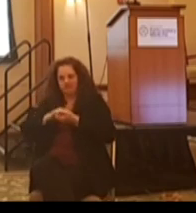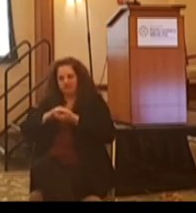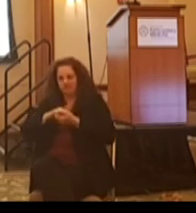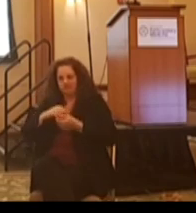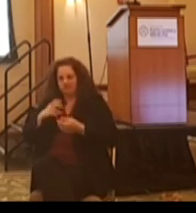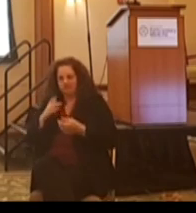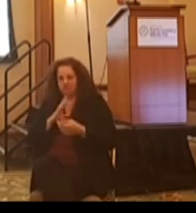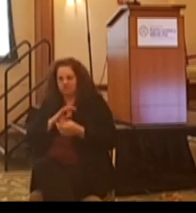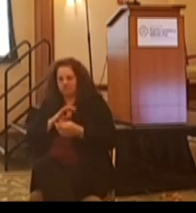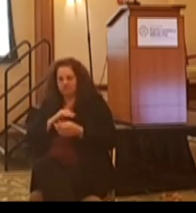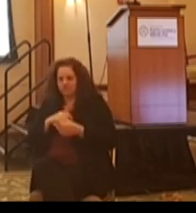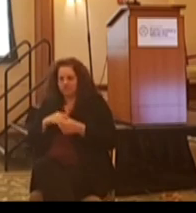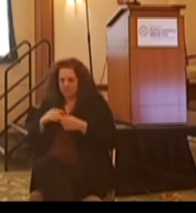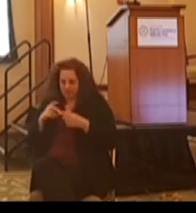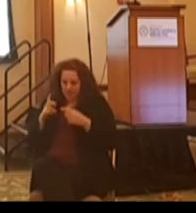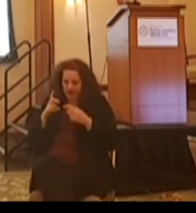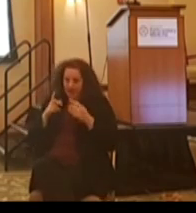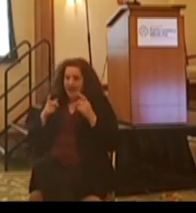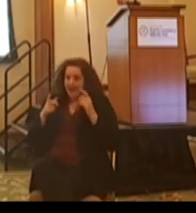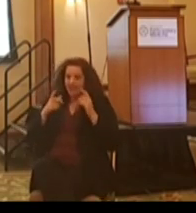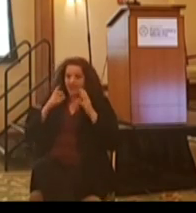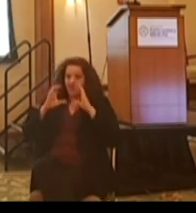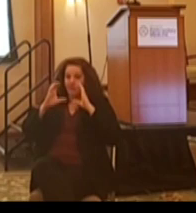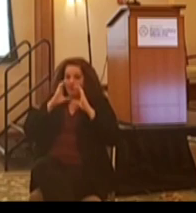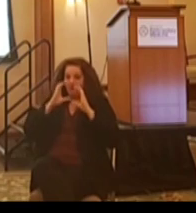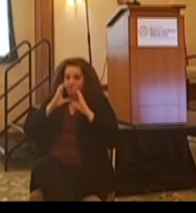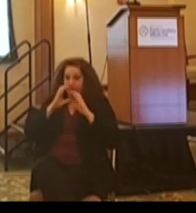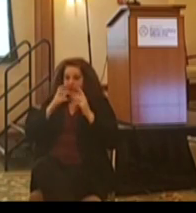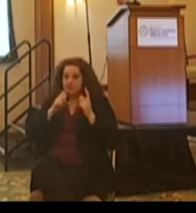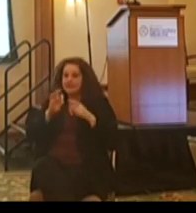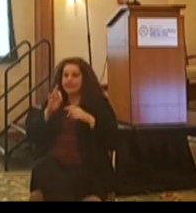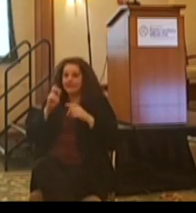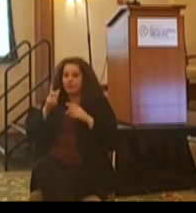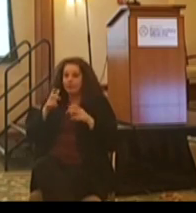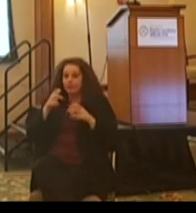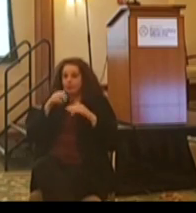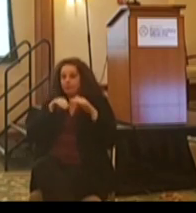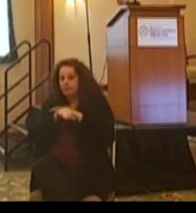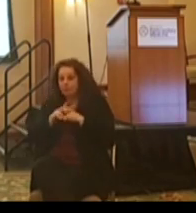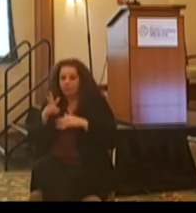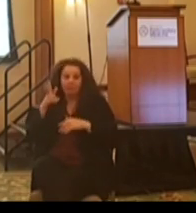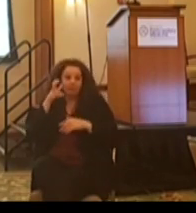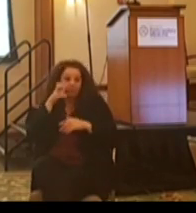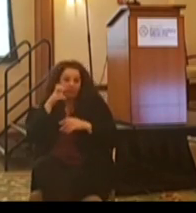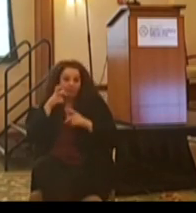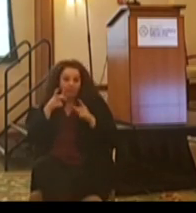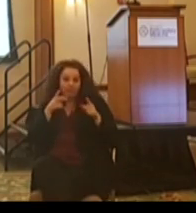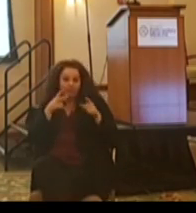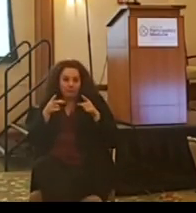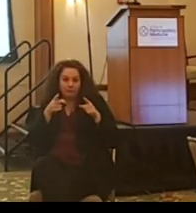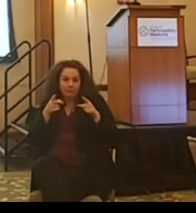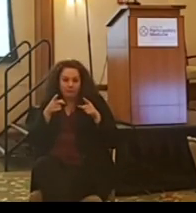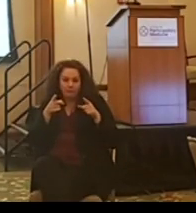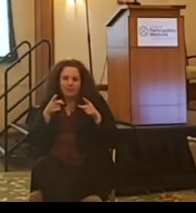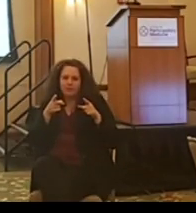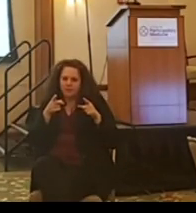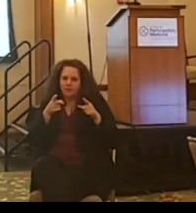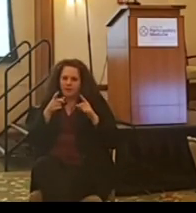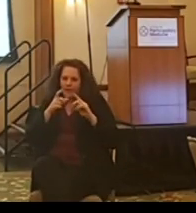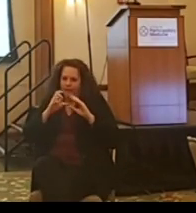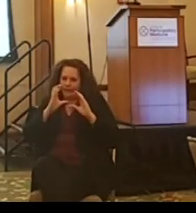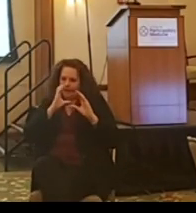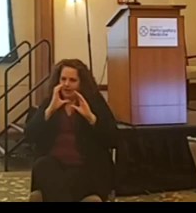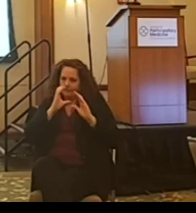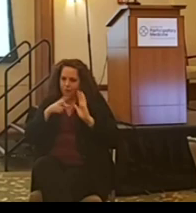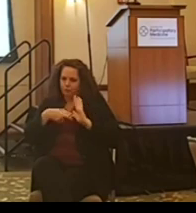And then the conversations that you see, if you were to peek in and see this clinician and patient coming together, those conversations